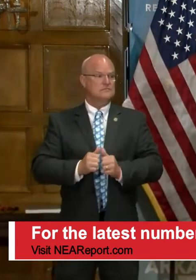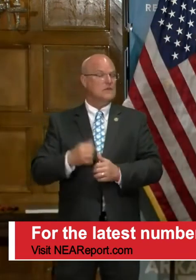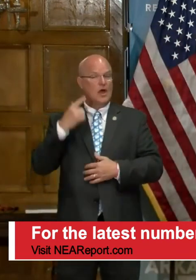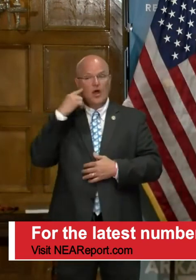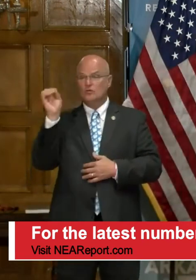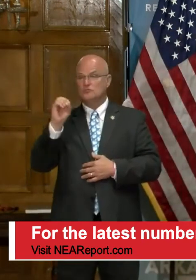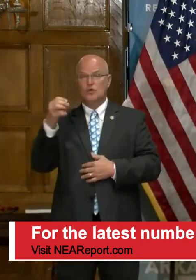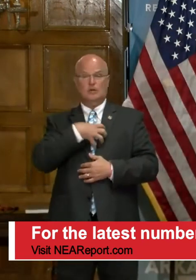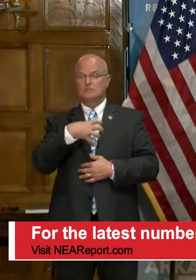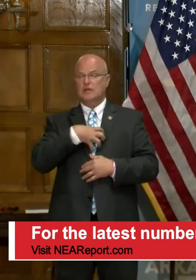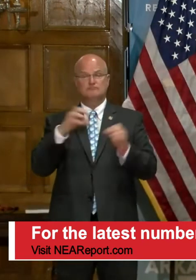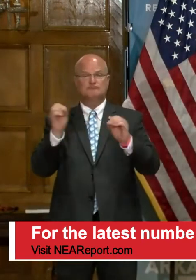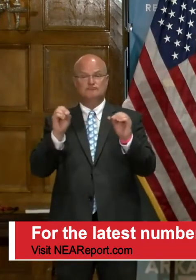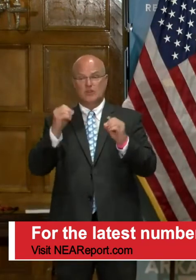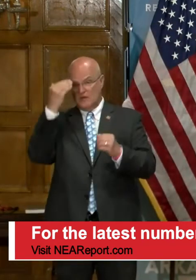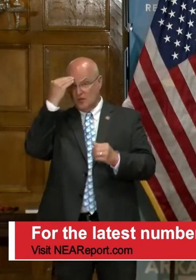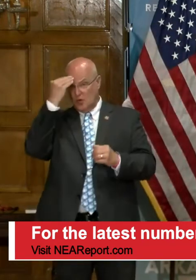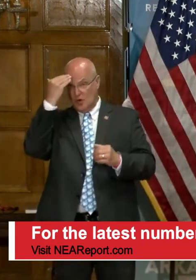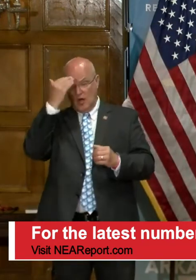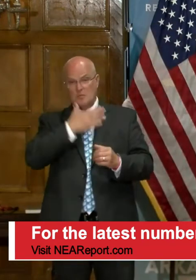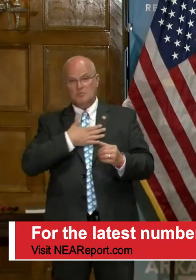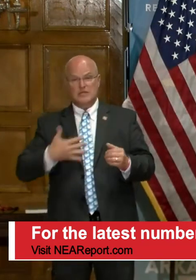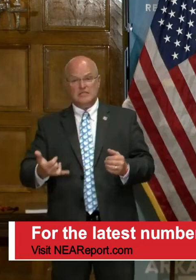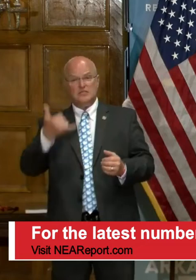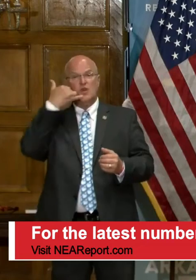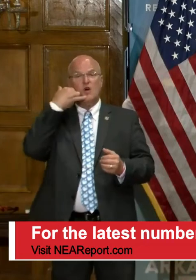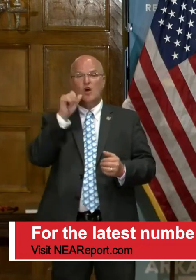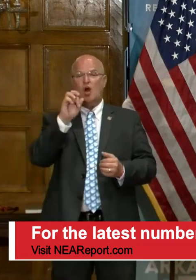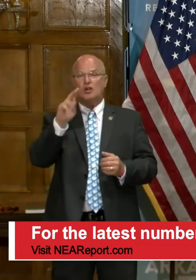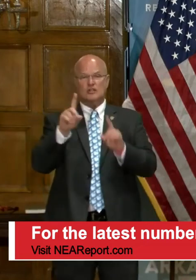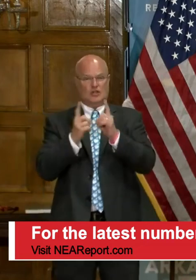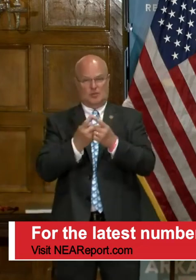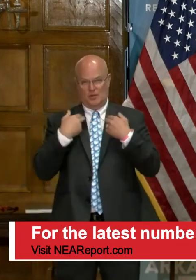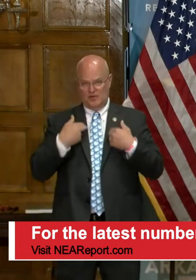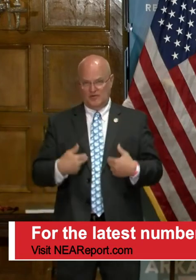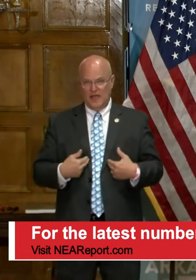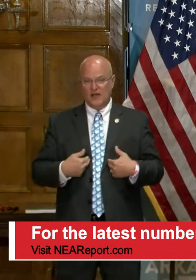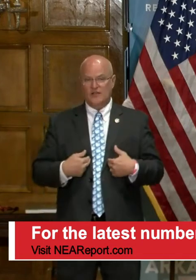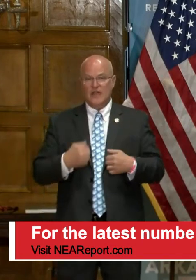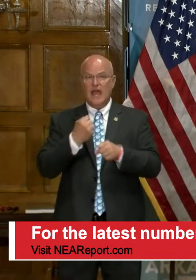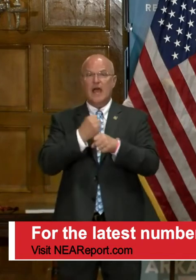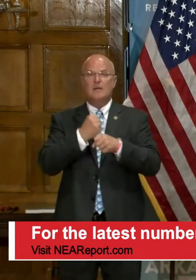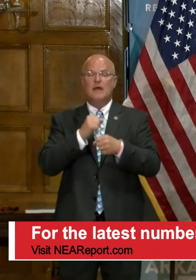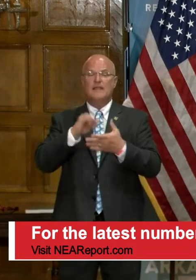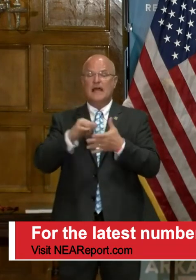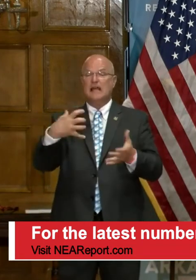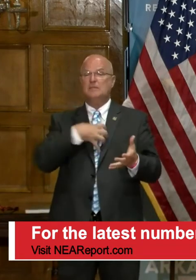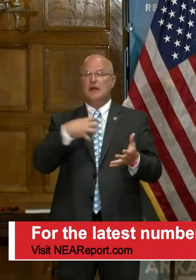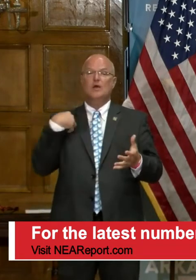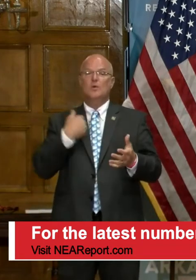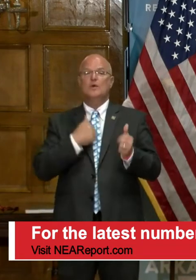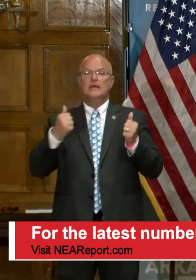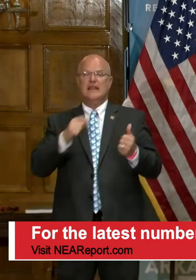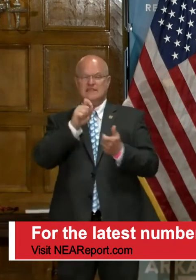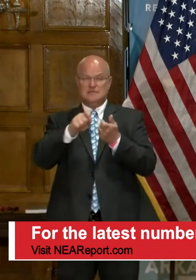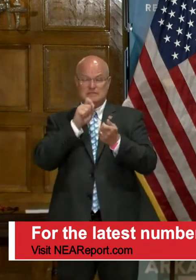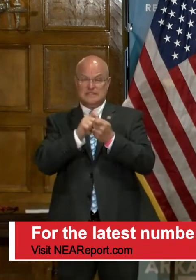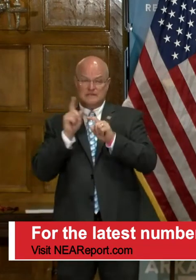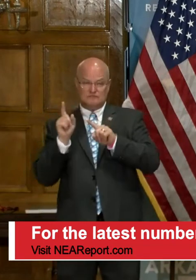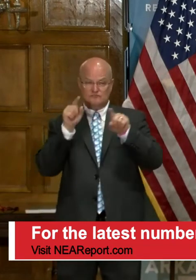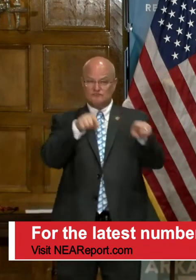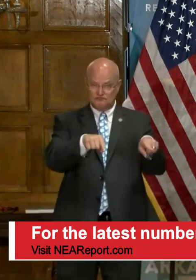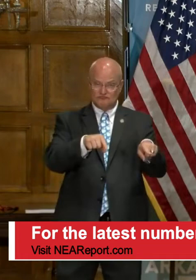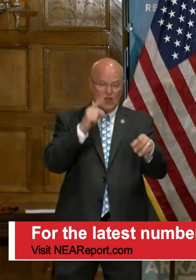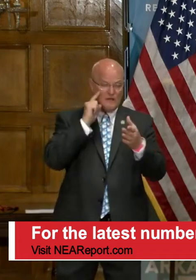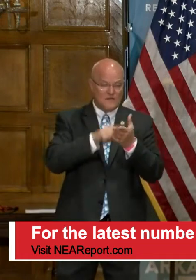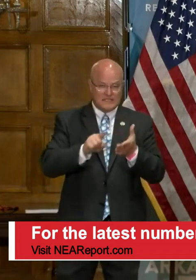I've not heard those complaints. If you're aware of those, please call in to the Arkansas Department of Health and make those as a complaint so we can have specifics